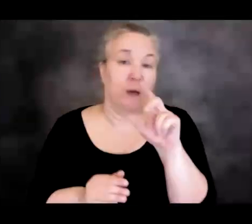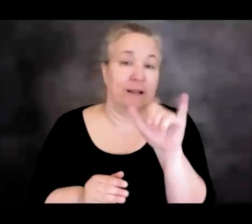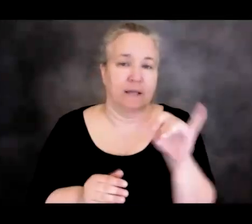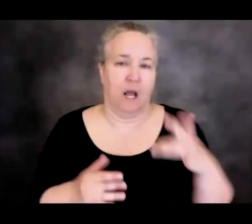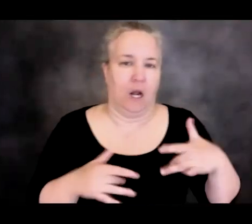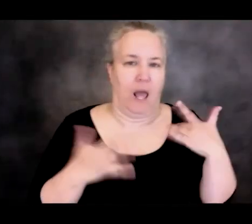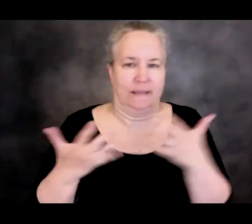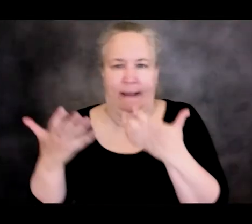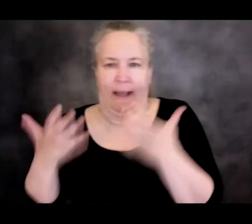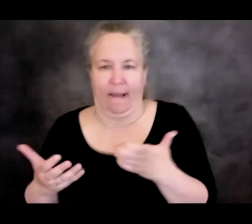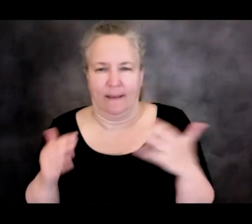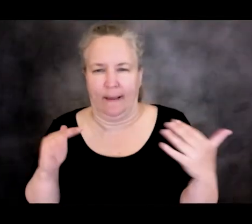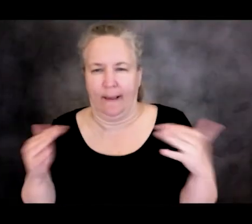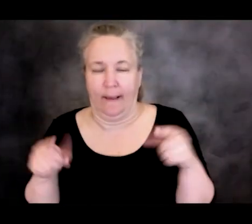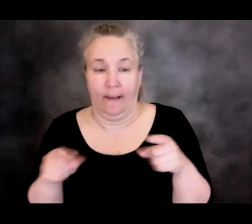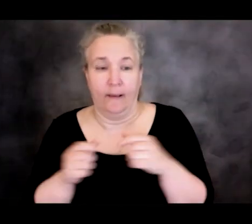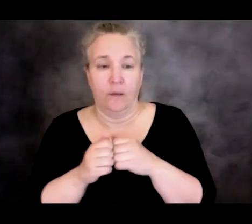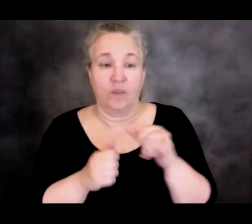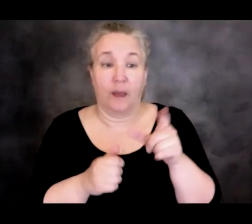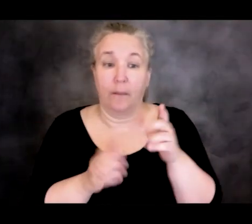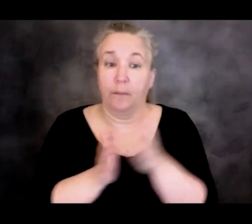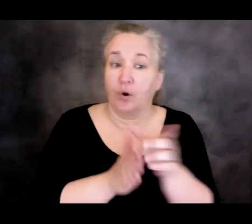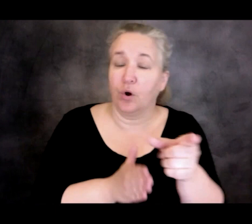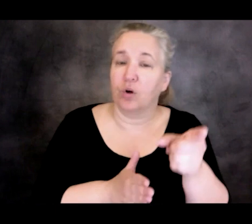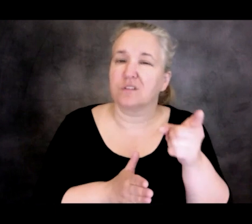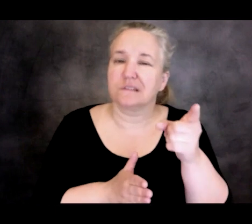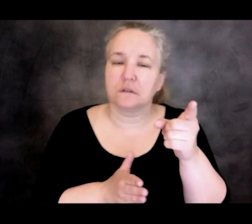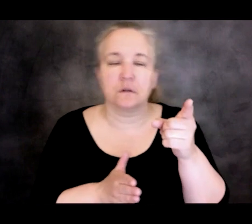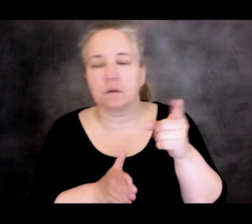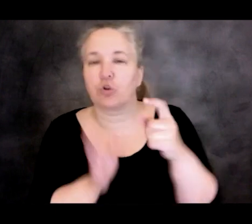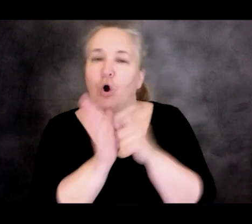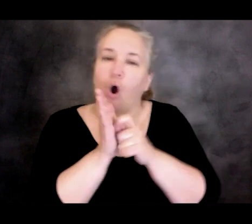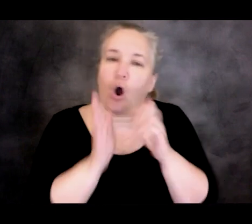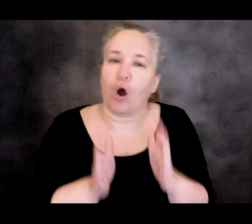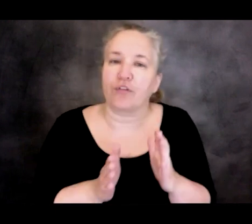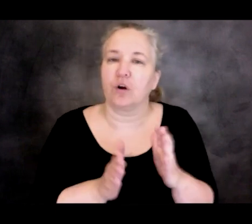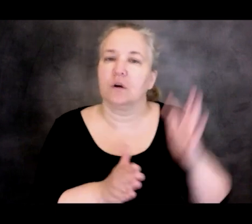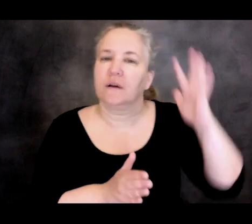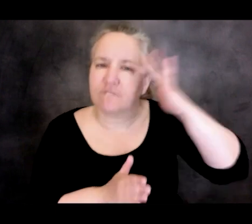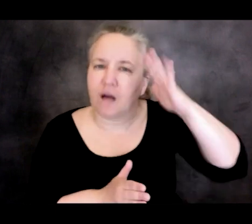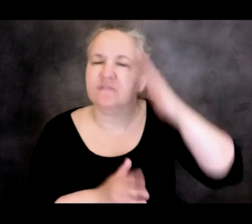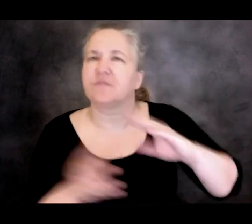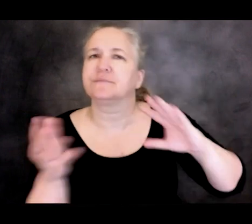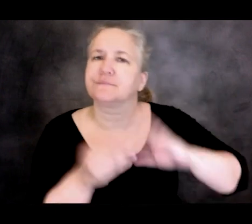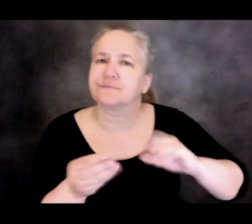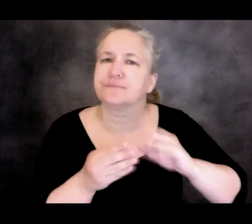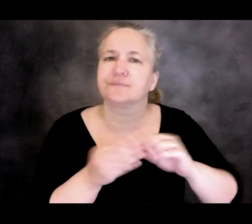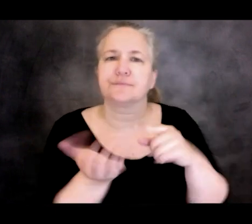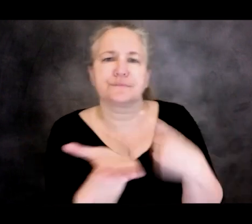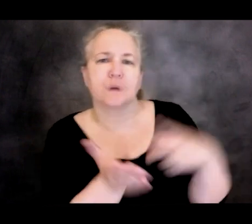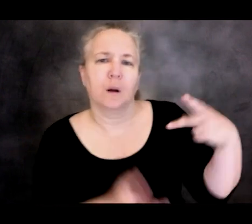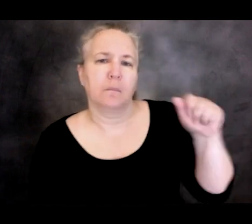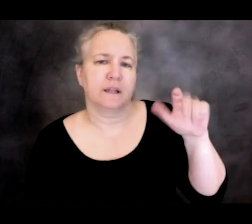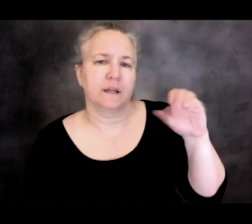book, really kind of as Kundera kind of waxes philosophical, he discusses Plato's